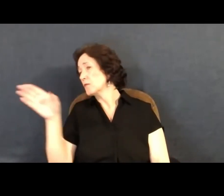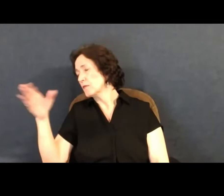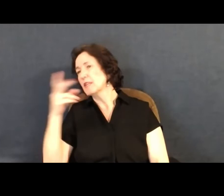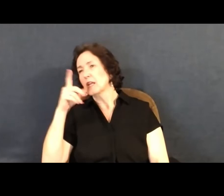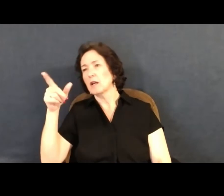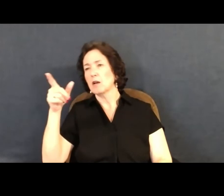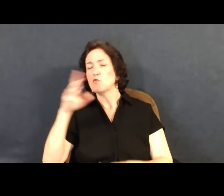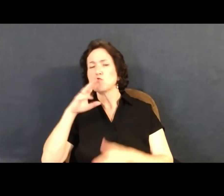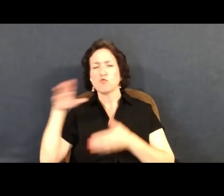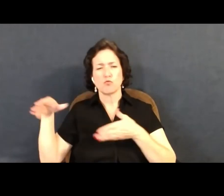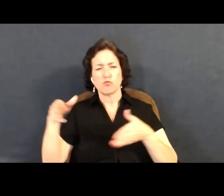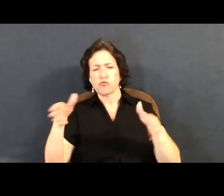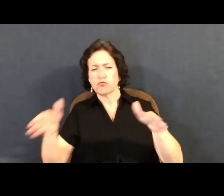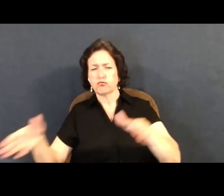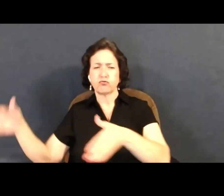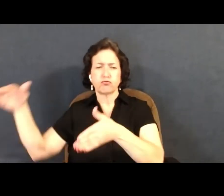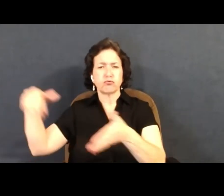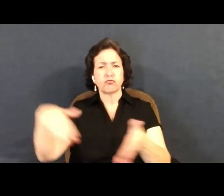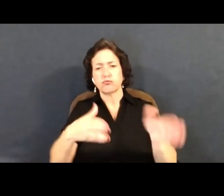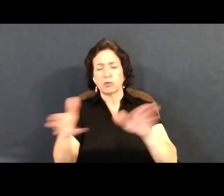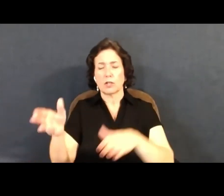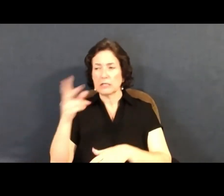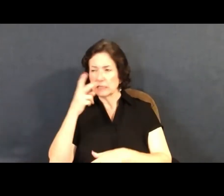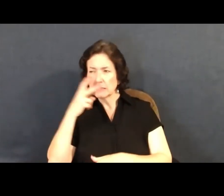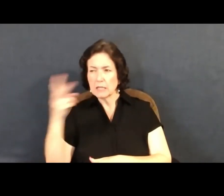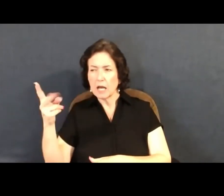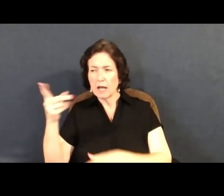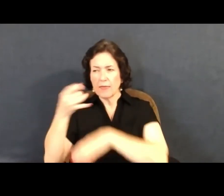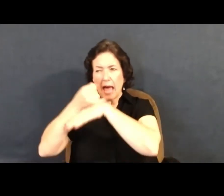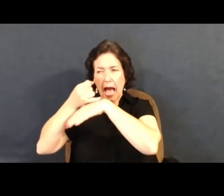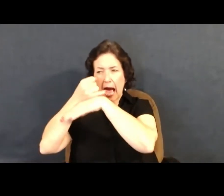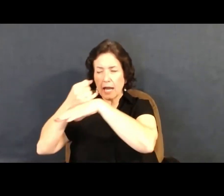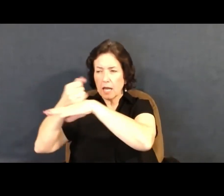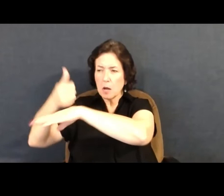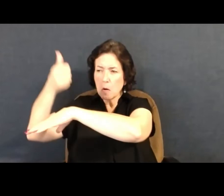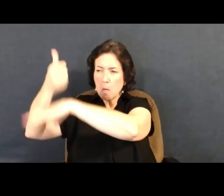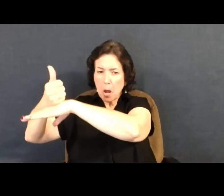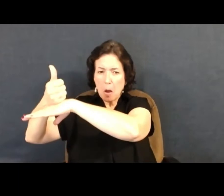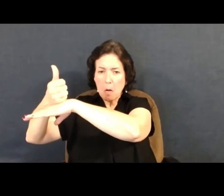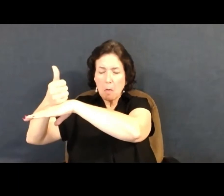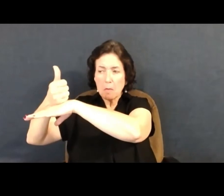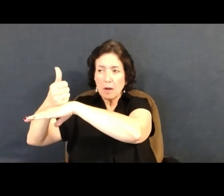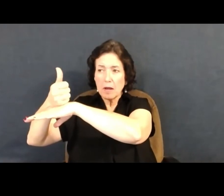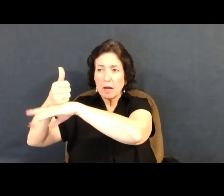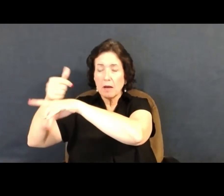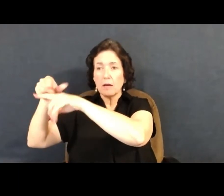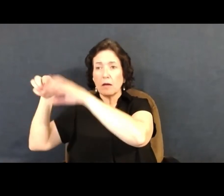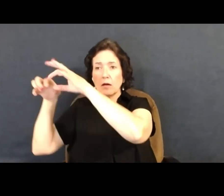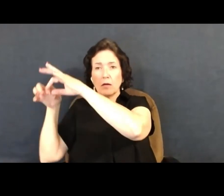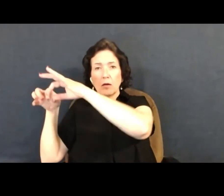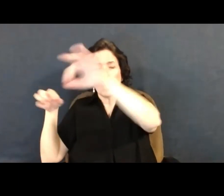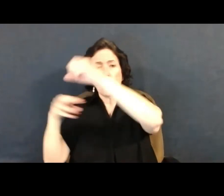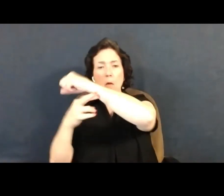great river. And as he got closer, he saw there was an island in the middle of the river, linked to the mainland by a bridge